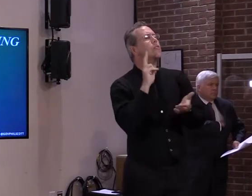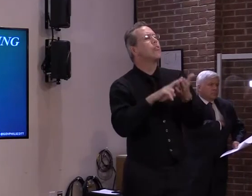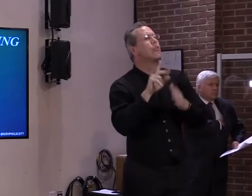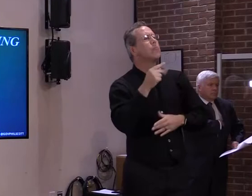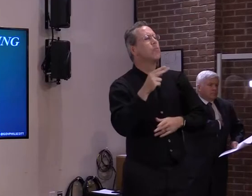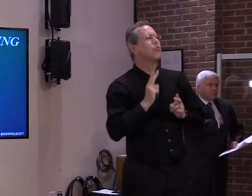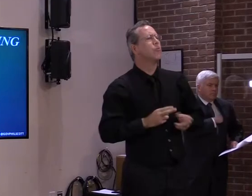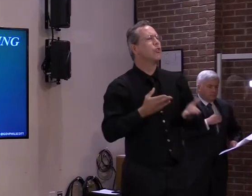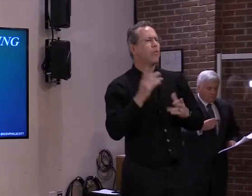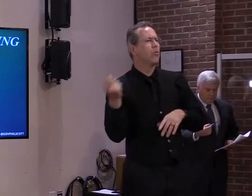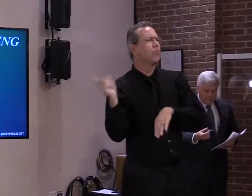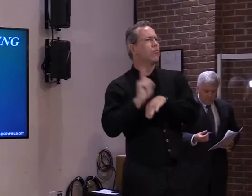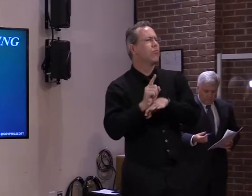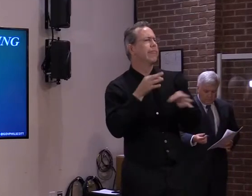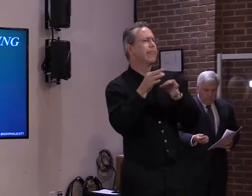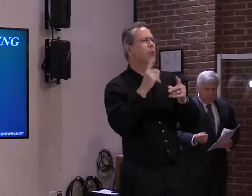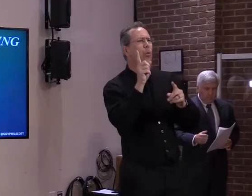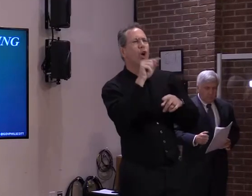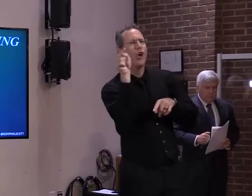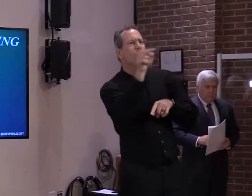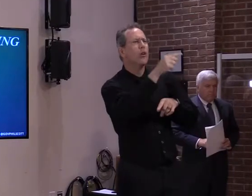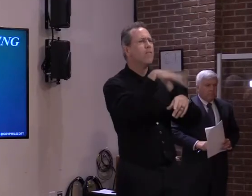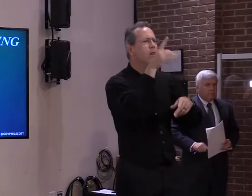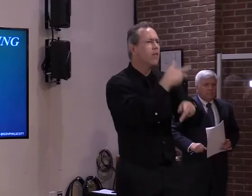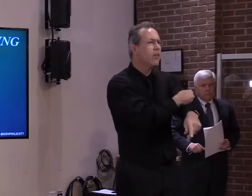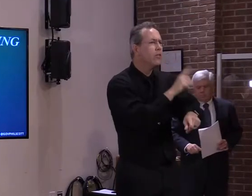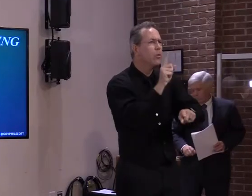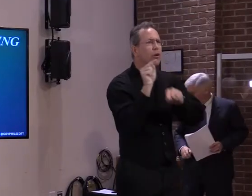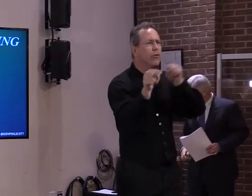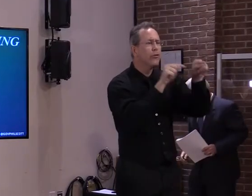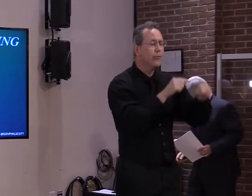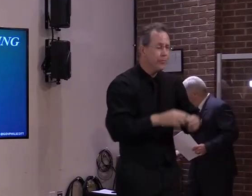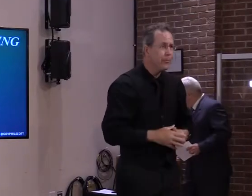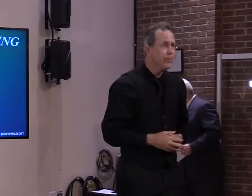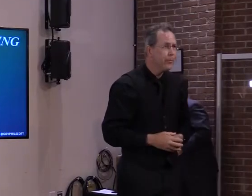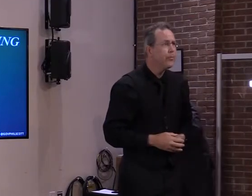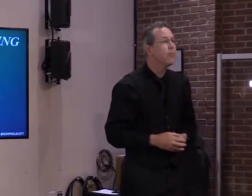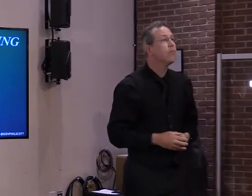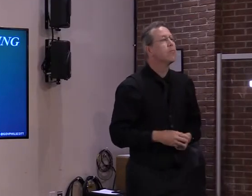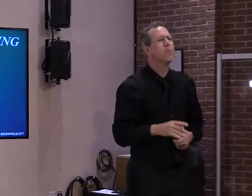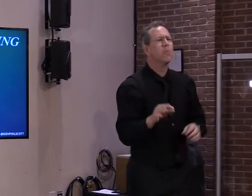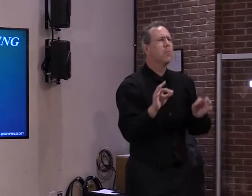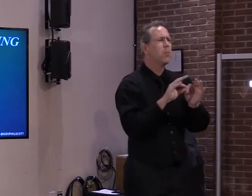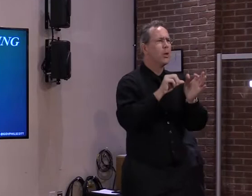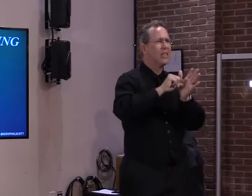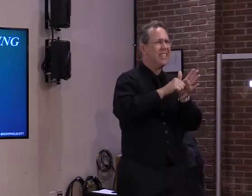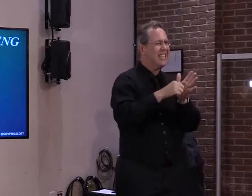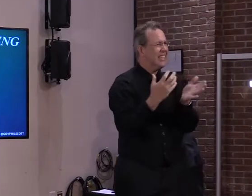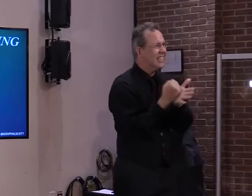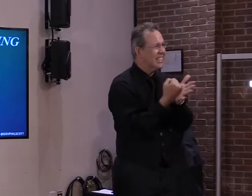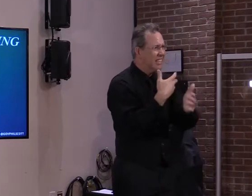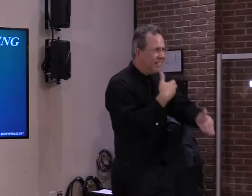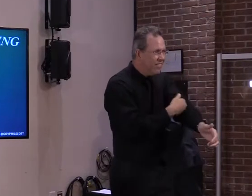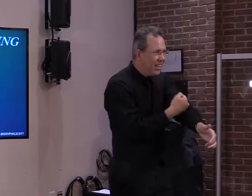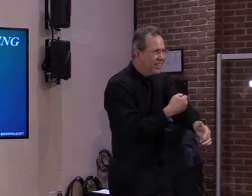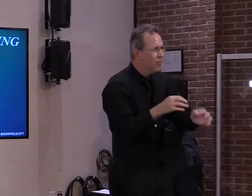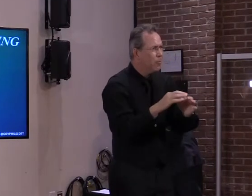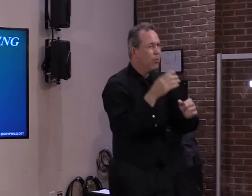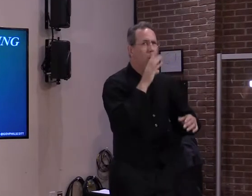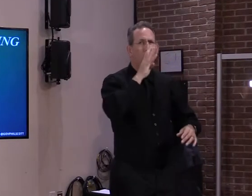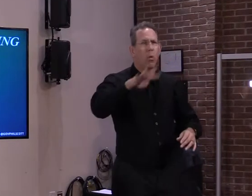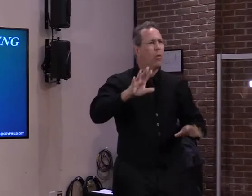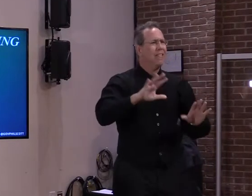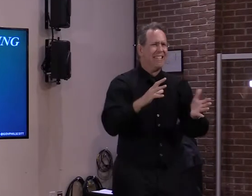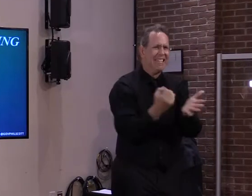administer this week is just as important as the ones we did last week. Every single vaccination counts and